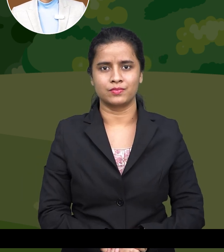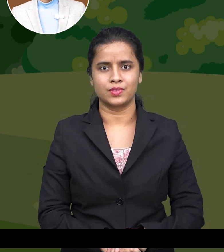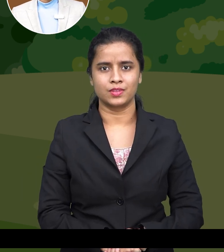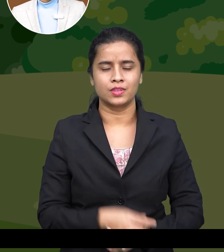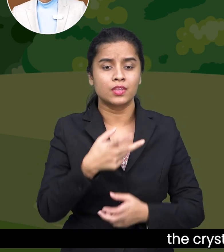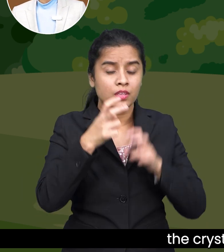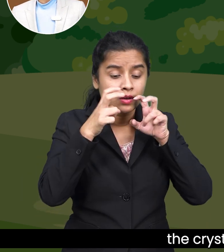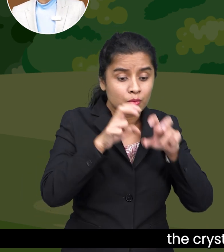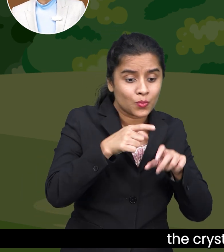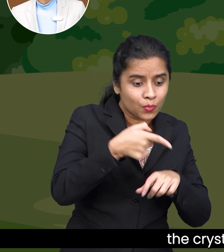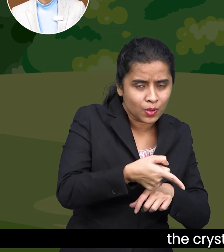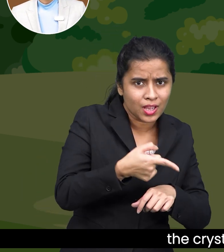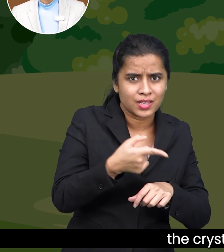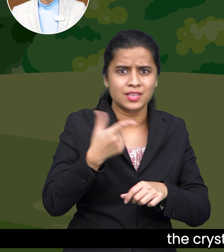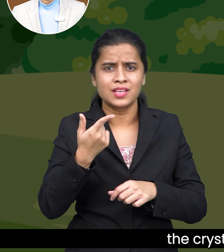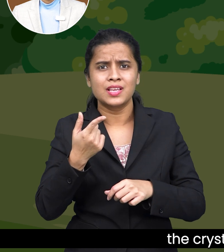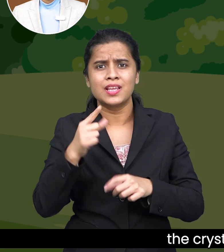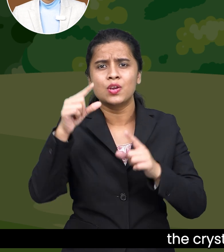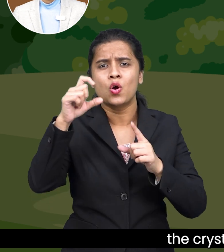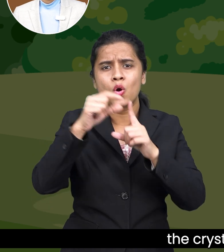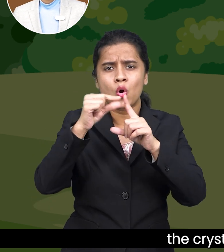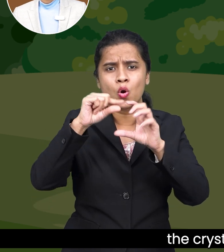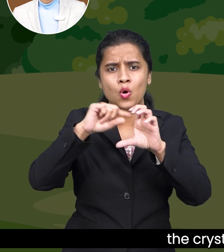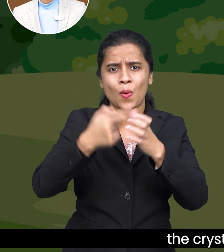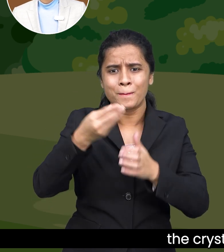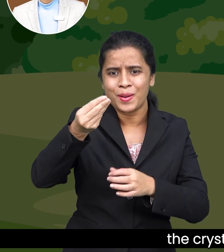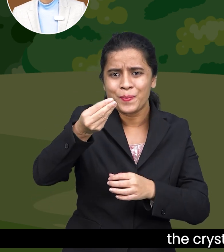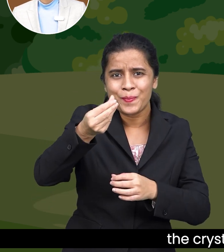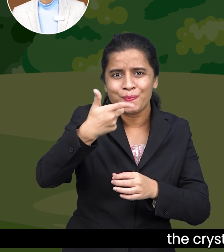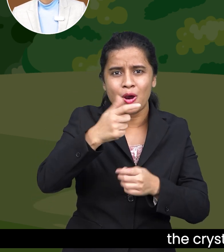We observe the crystals of copper sulfate.